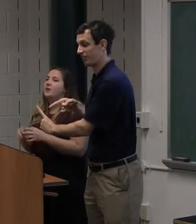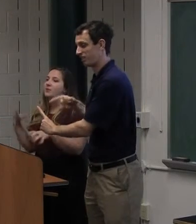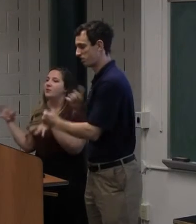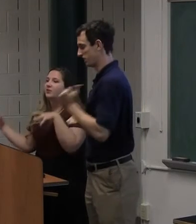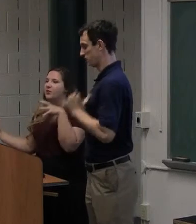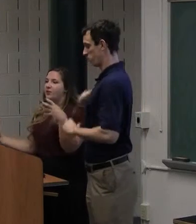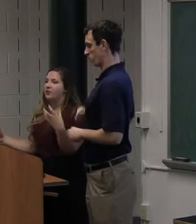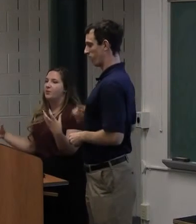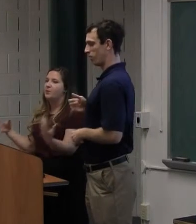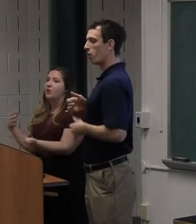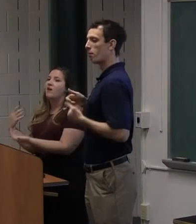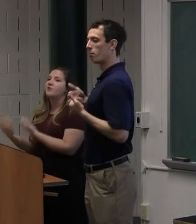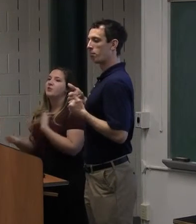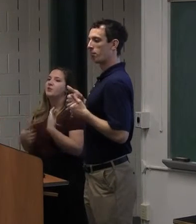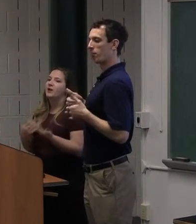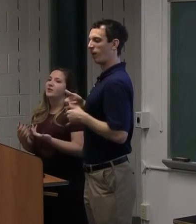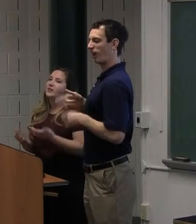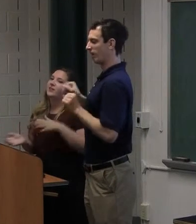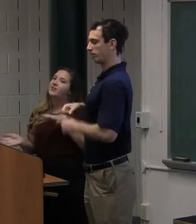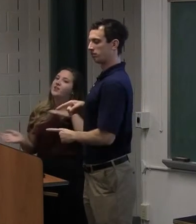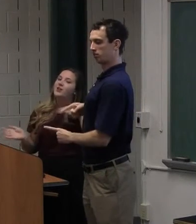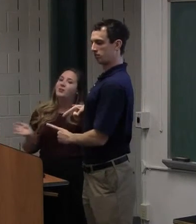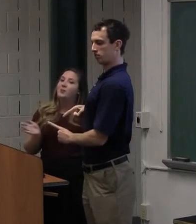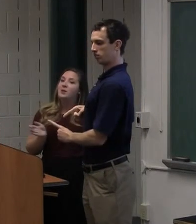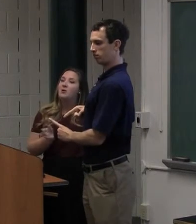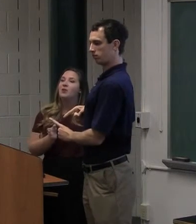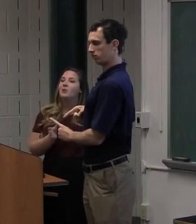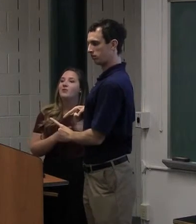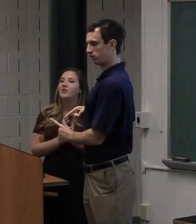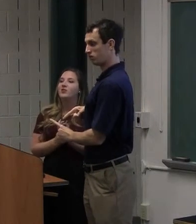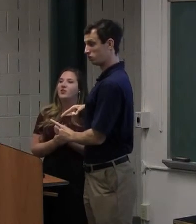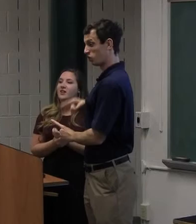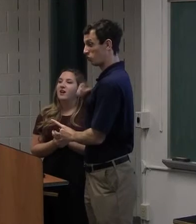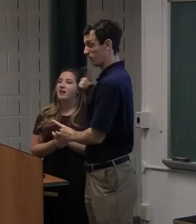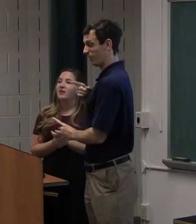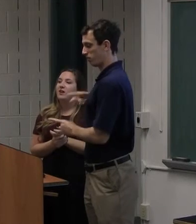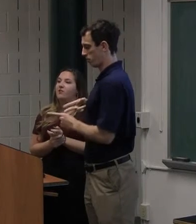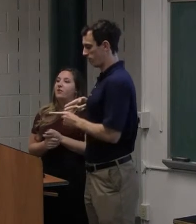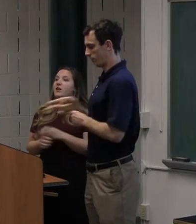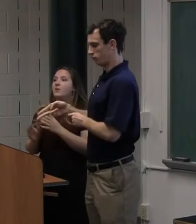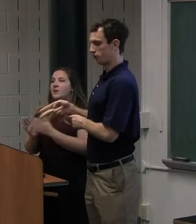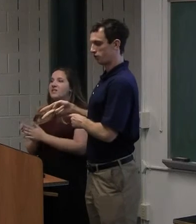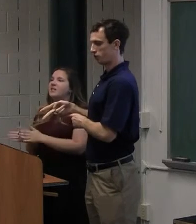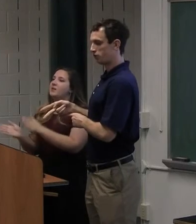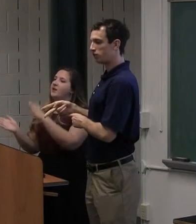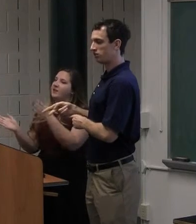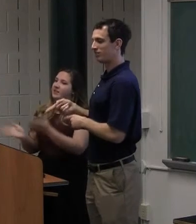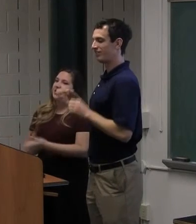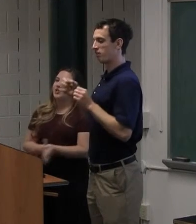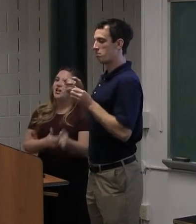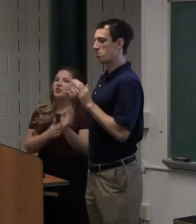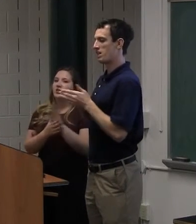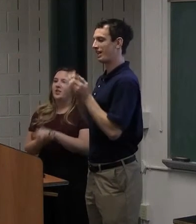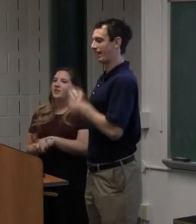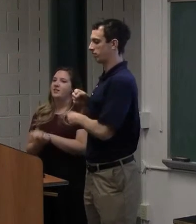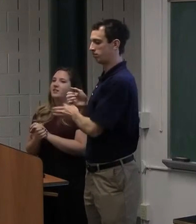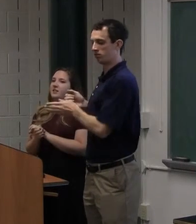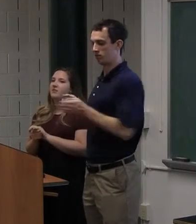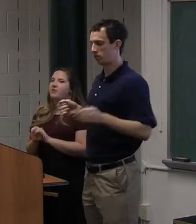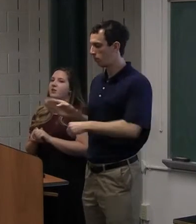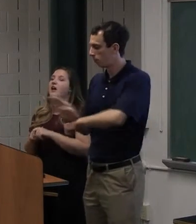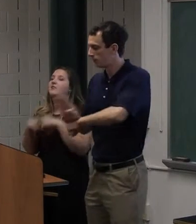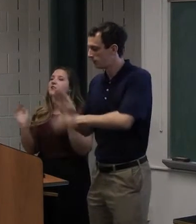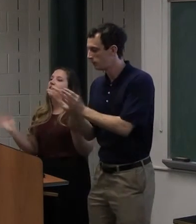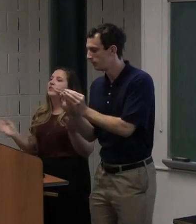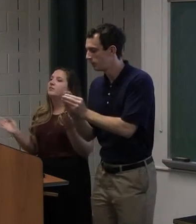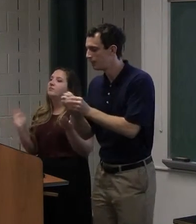of ASL, being able to be more comfortable in my own skin. So being more on the professional side of business meetings and educational settings and